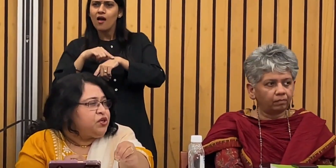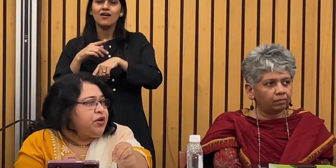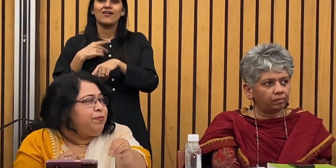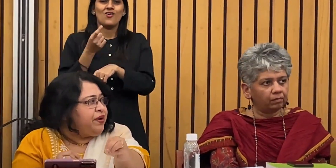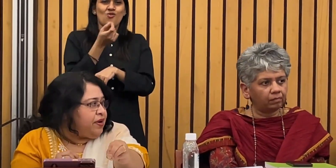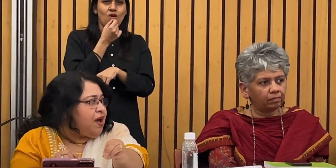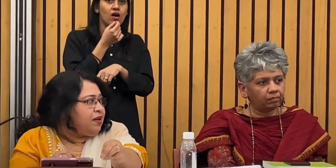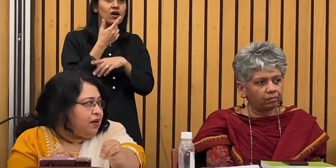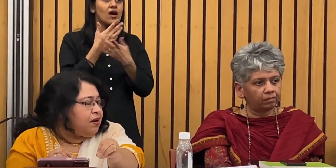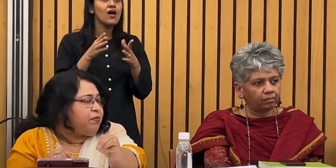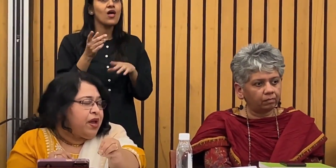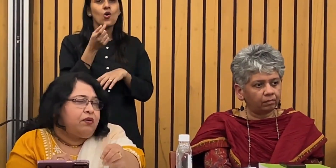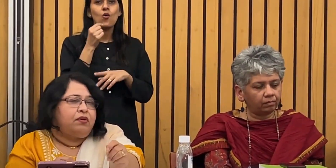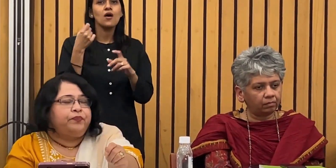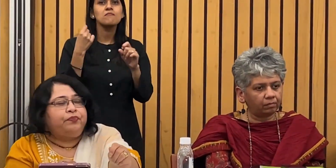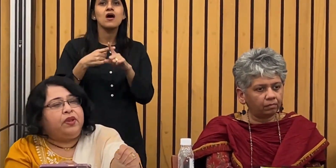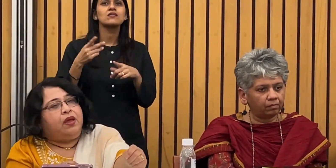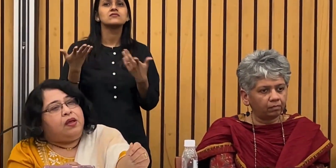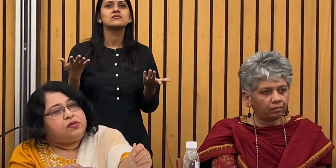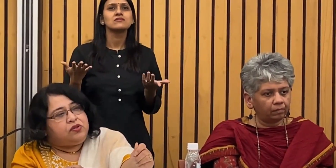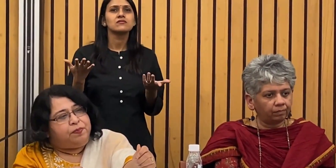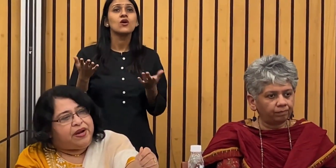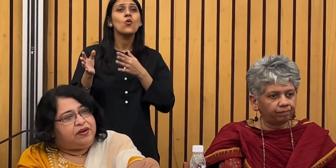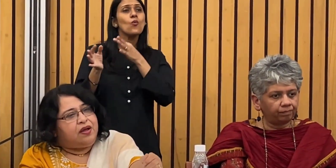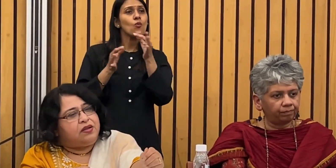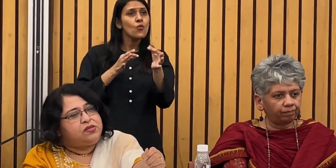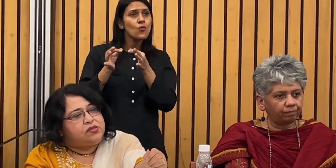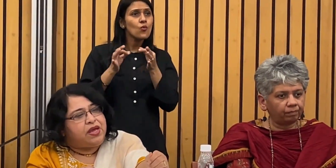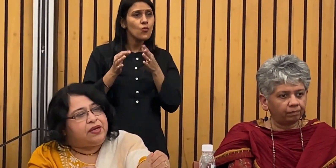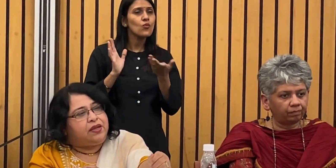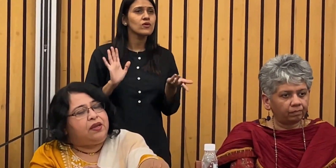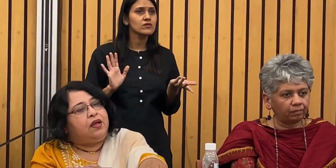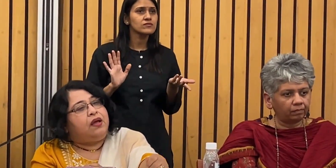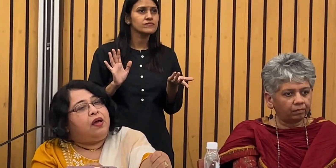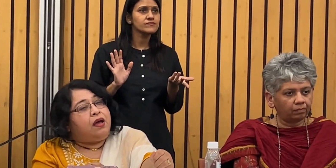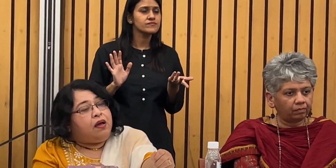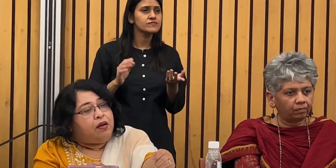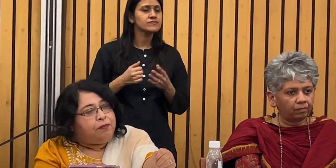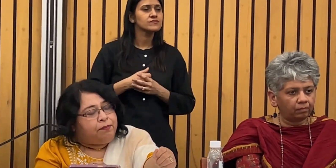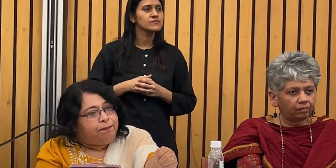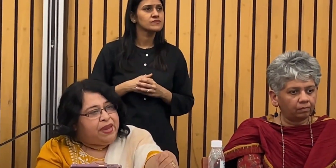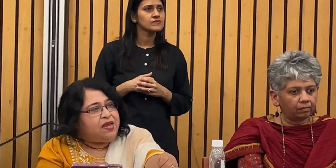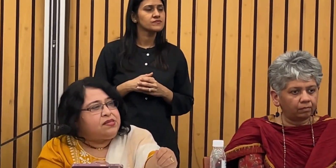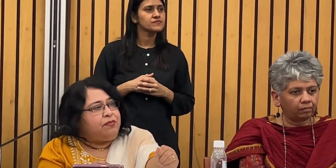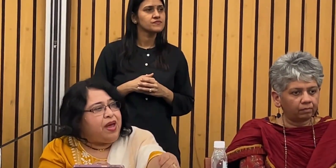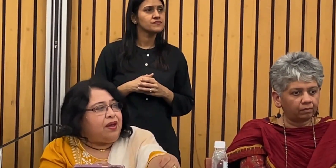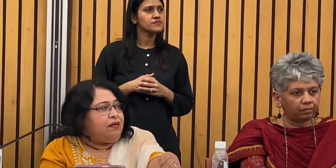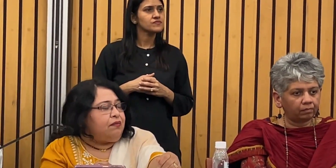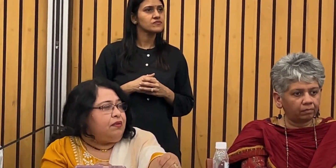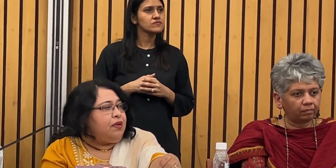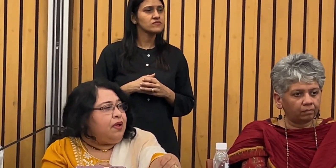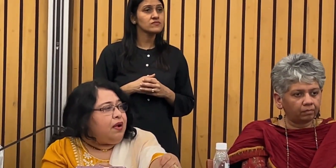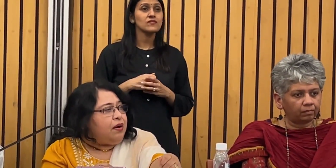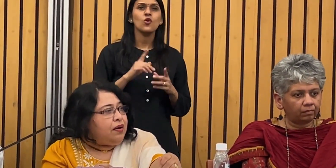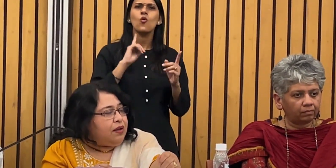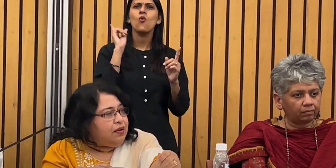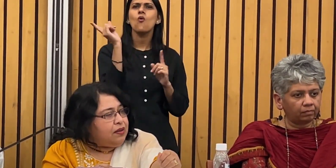especially mentioned patriarchy in her manual. So the patriarchal society makes a man